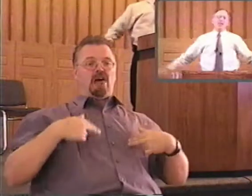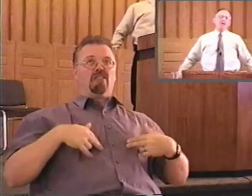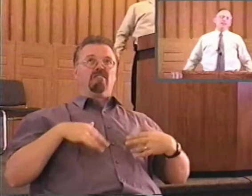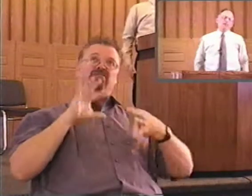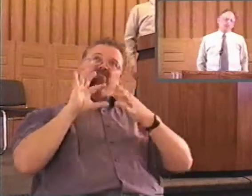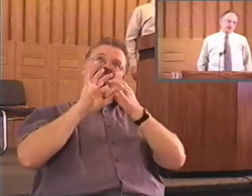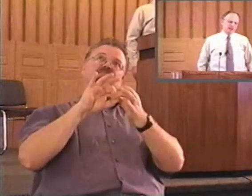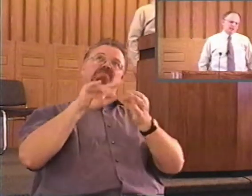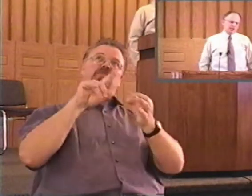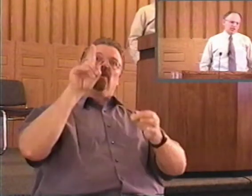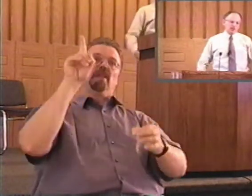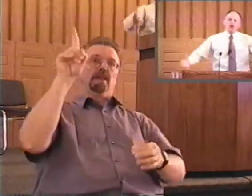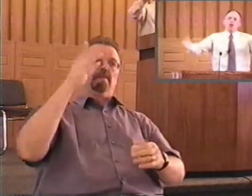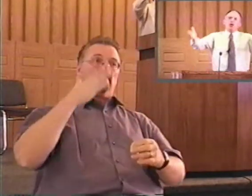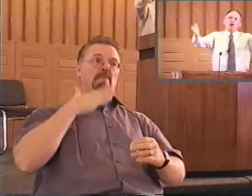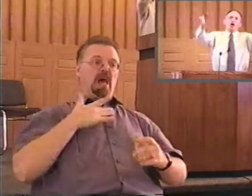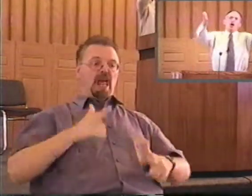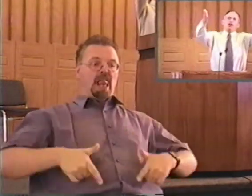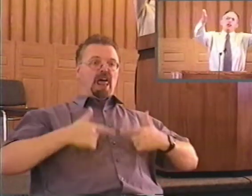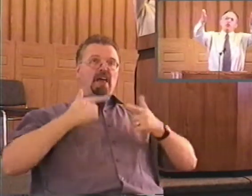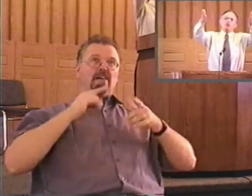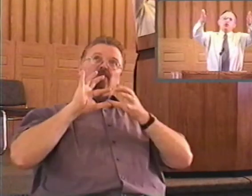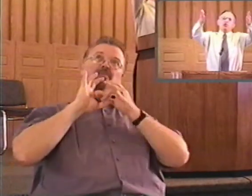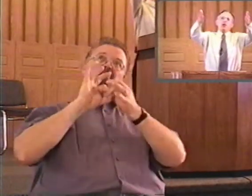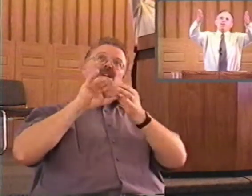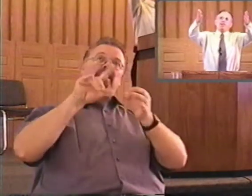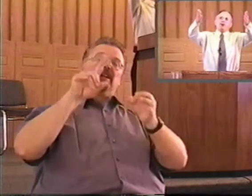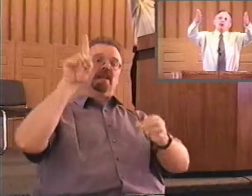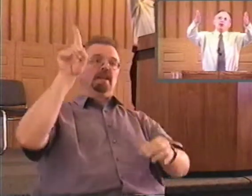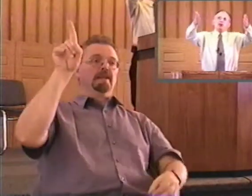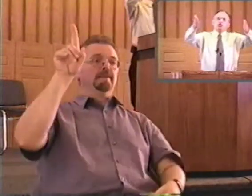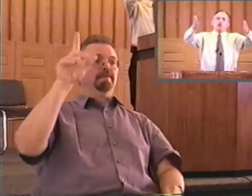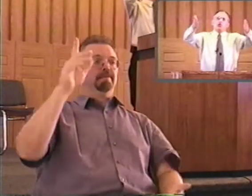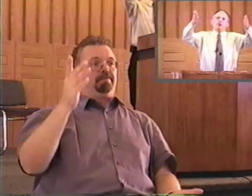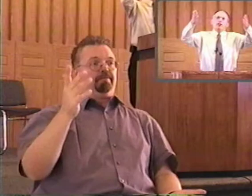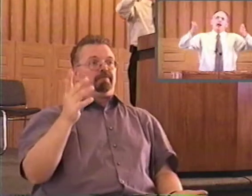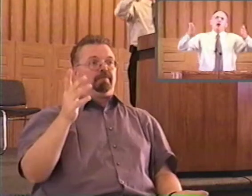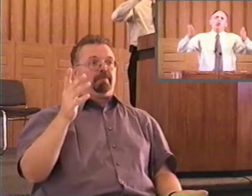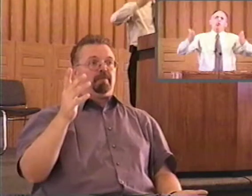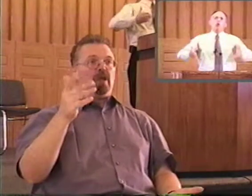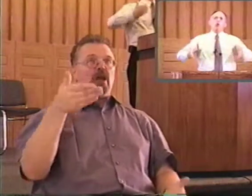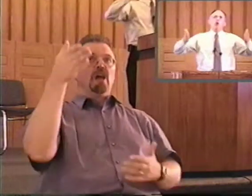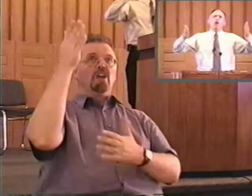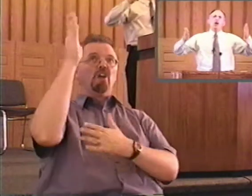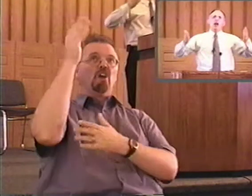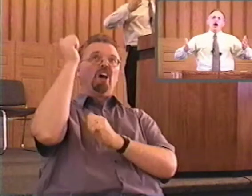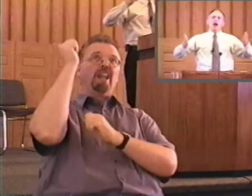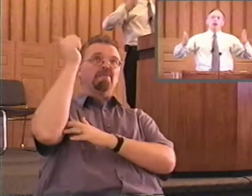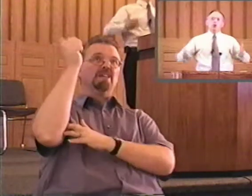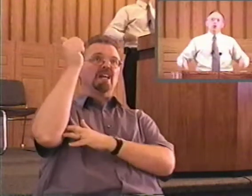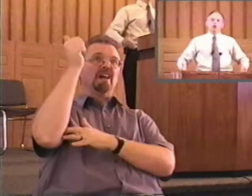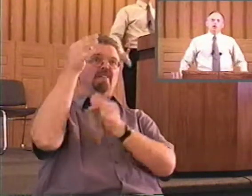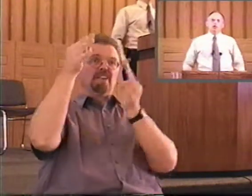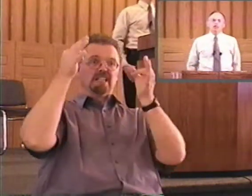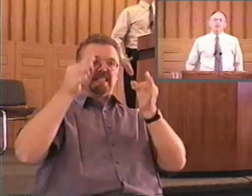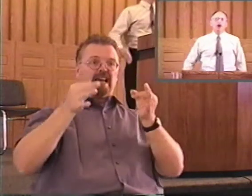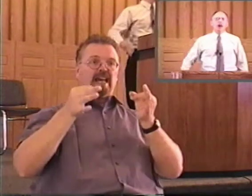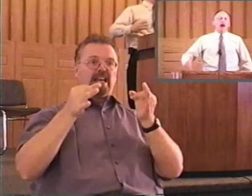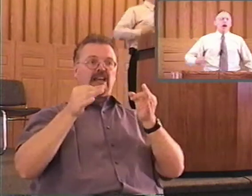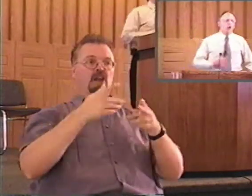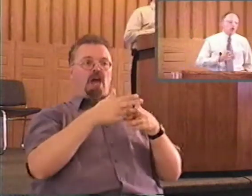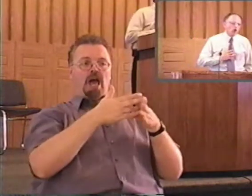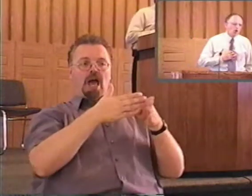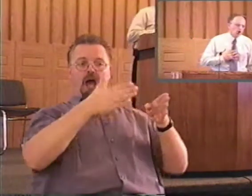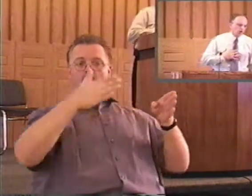hand. My life is in his hand. God himself has determined how long I am going to